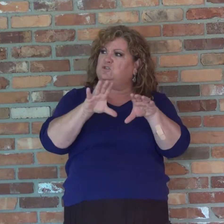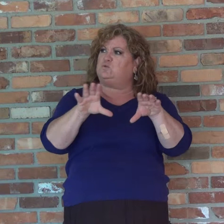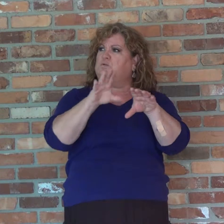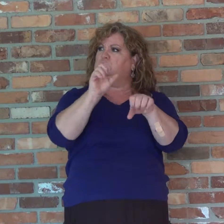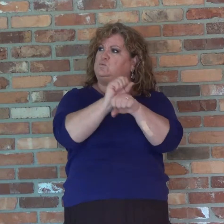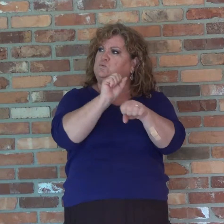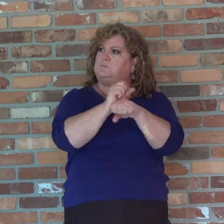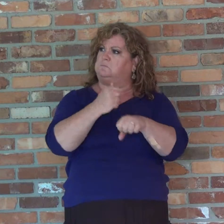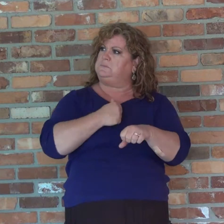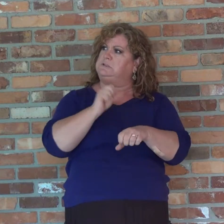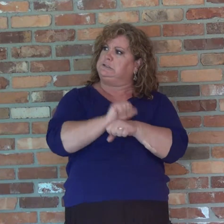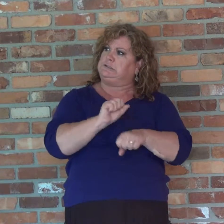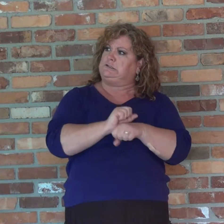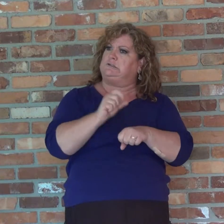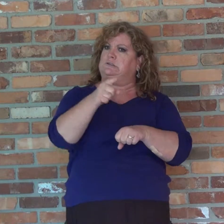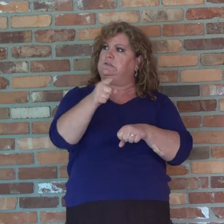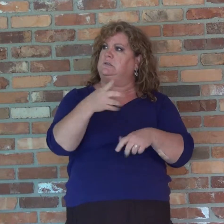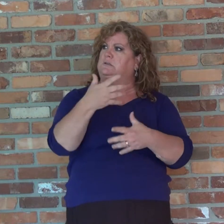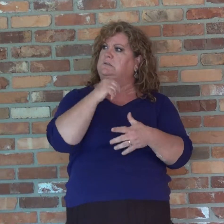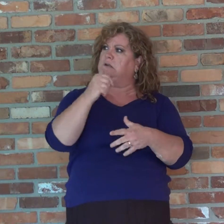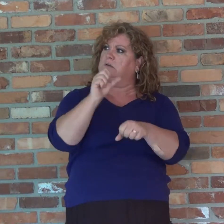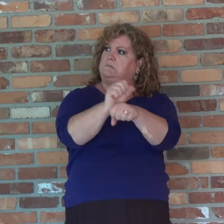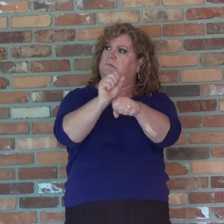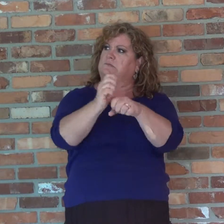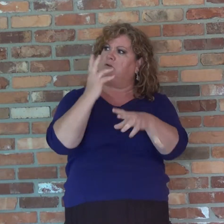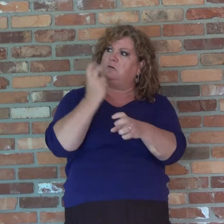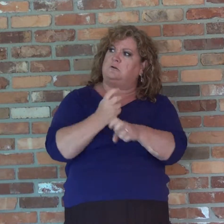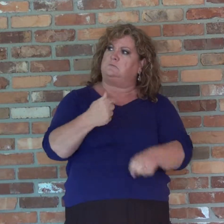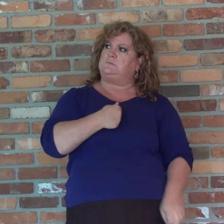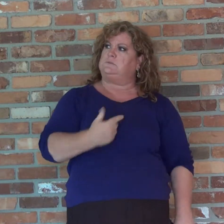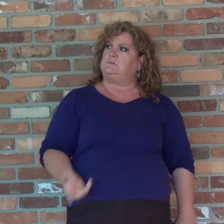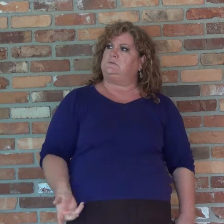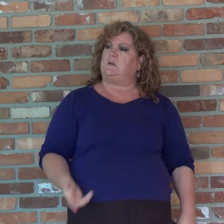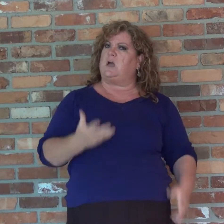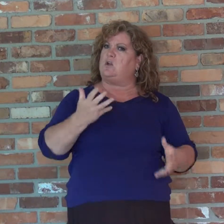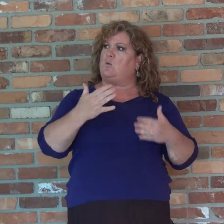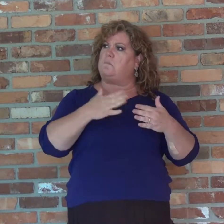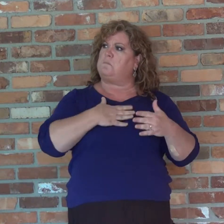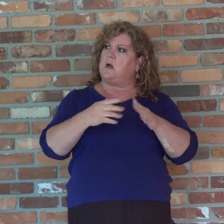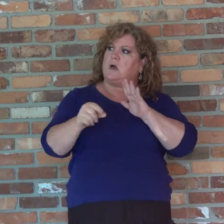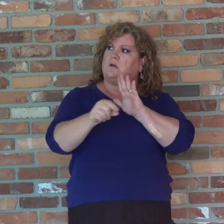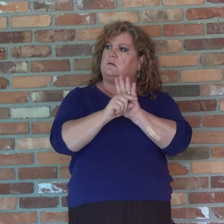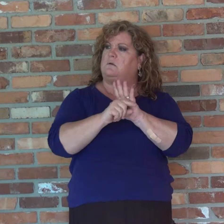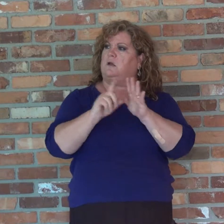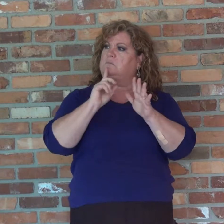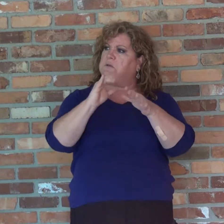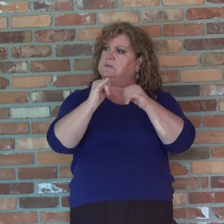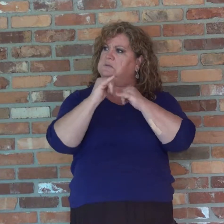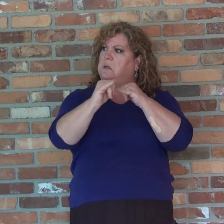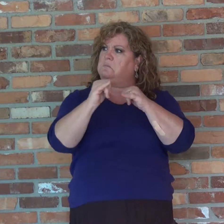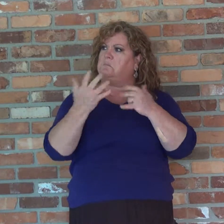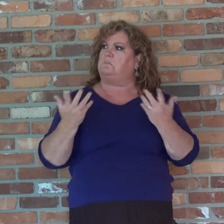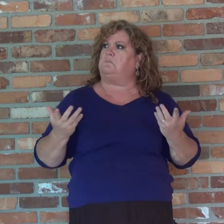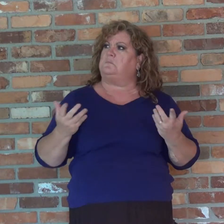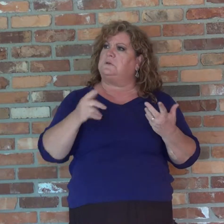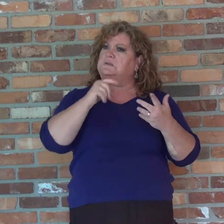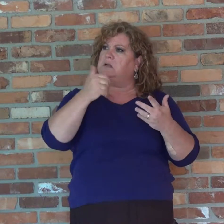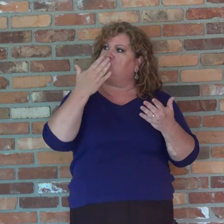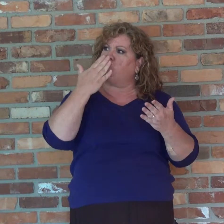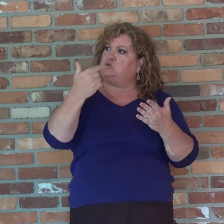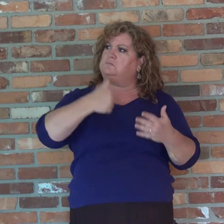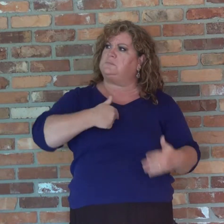part. And basically they're saying, I don't want my grade to rest on this guy, this slacker's poor